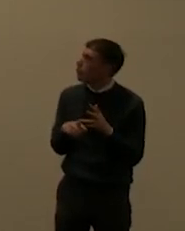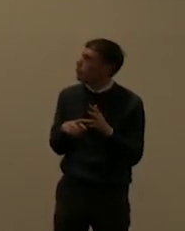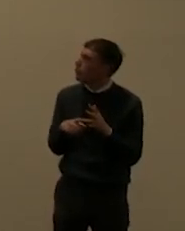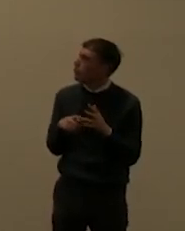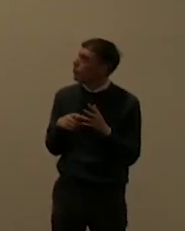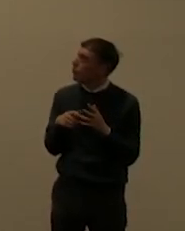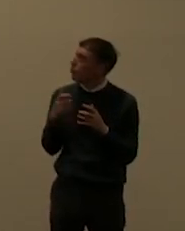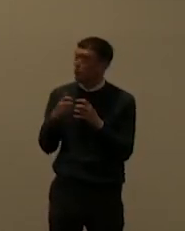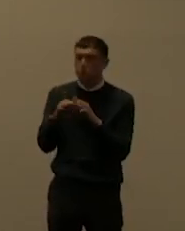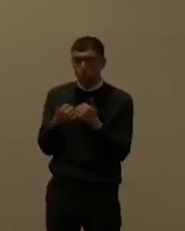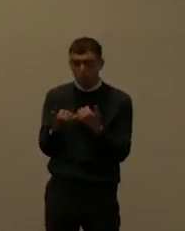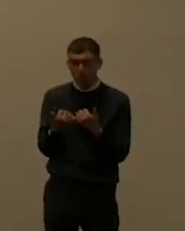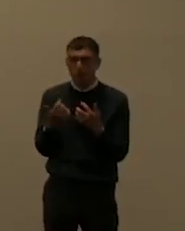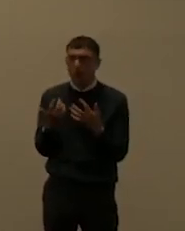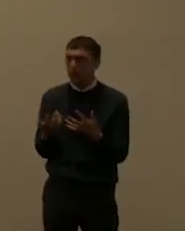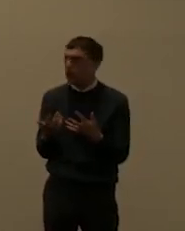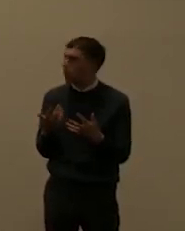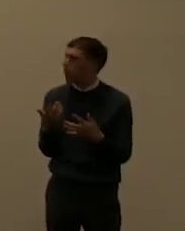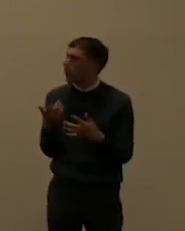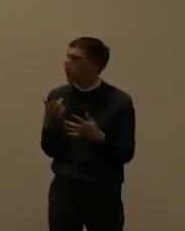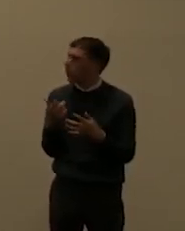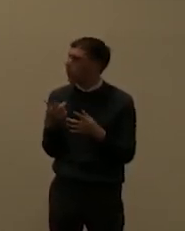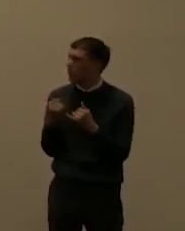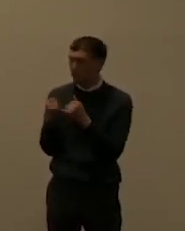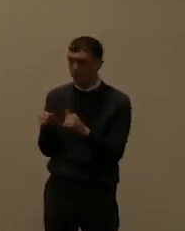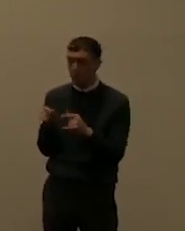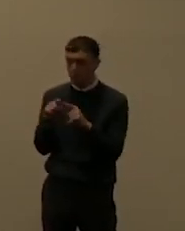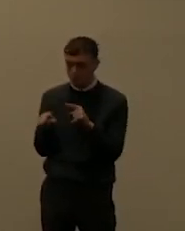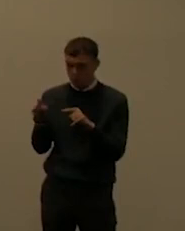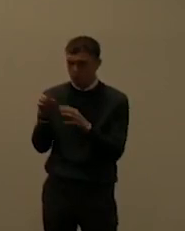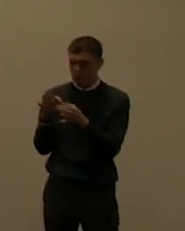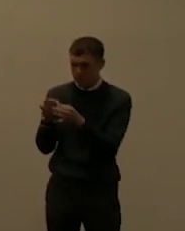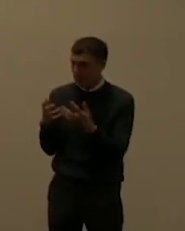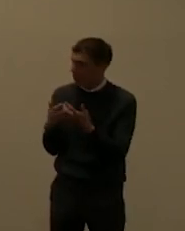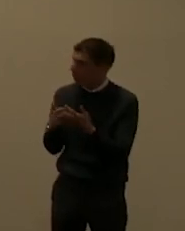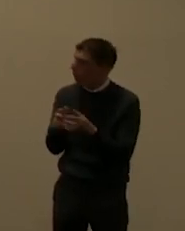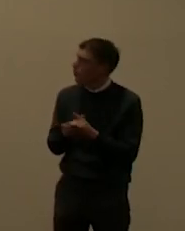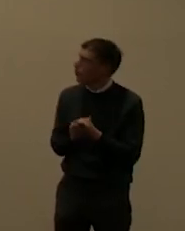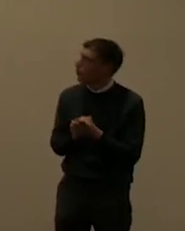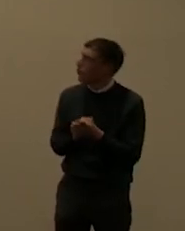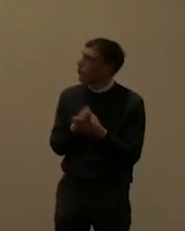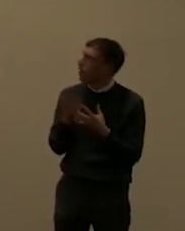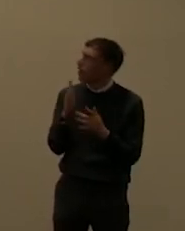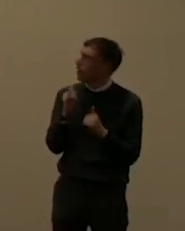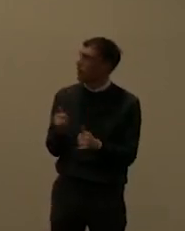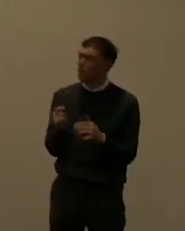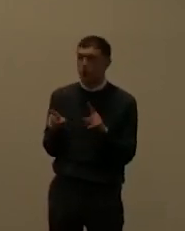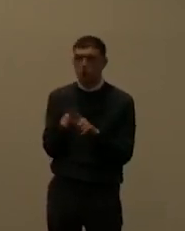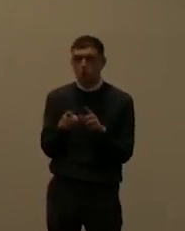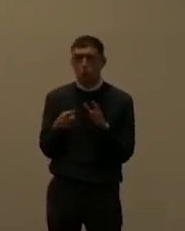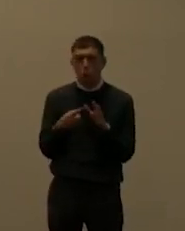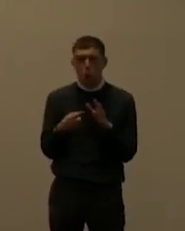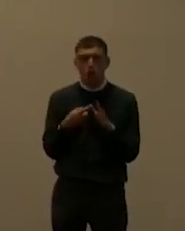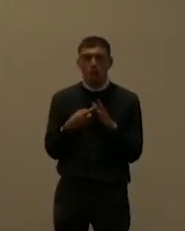is broken between West Europe and East US 2, we have a failover to the virtual WAN hub. The monitoring configuration and at the end, the